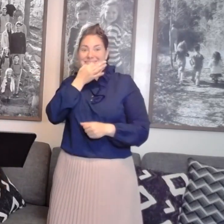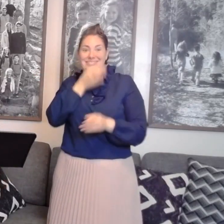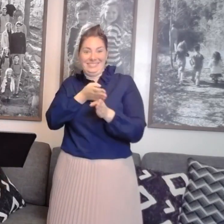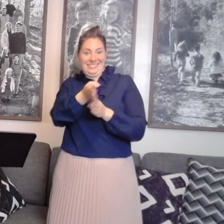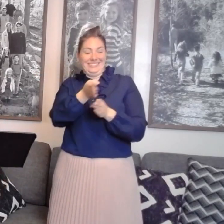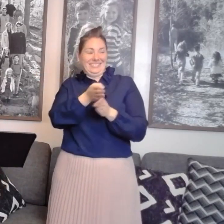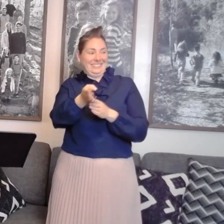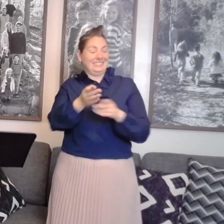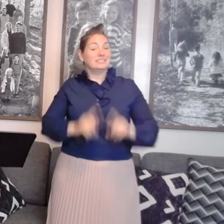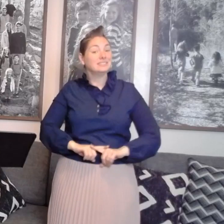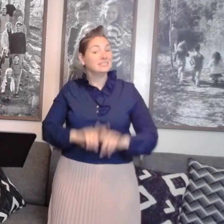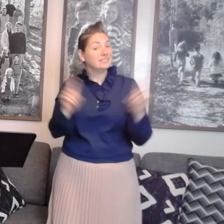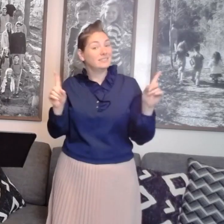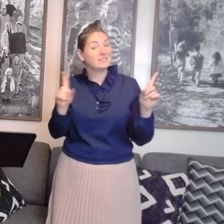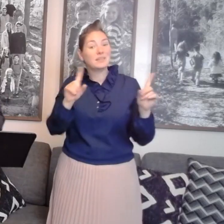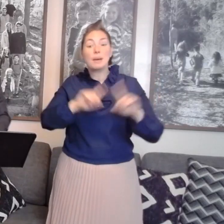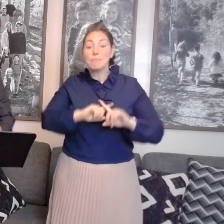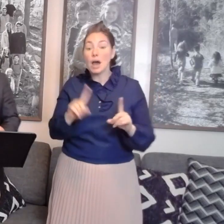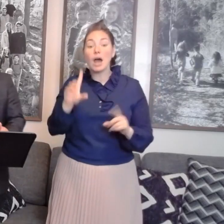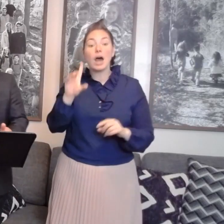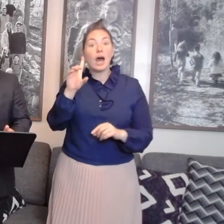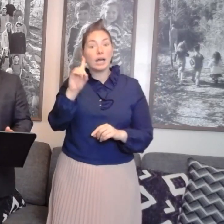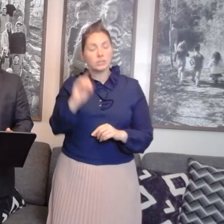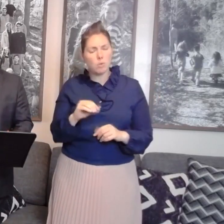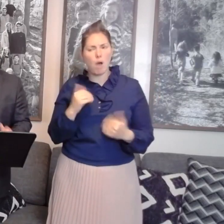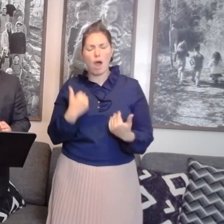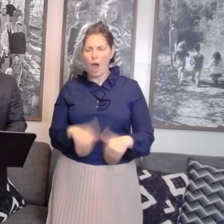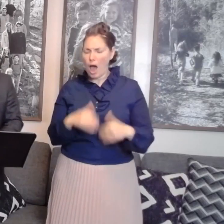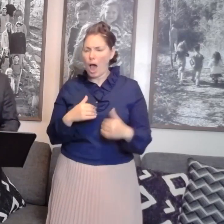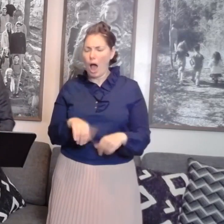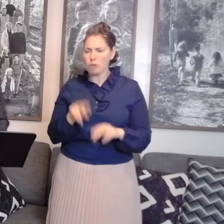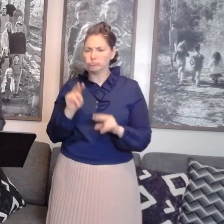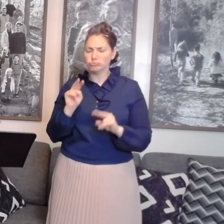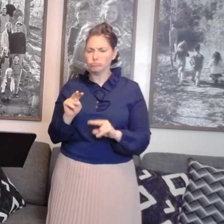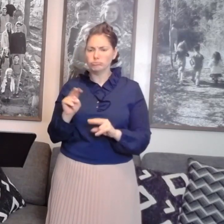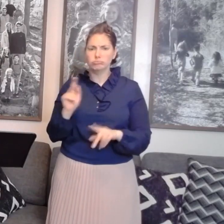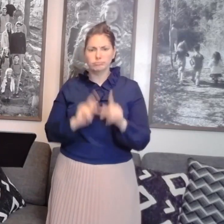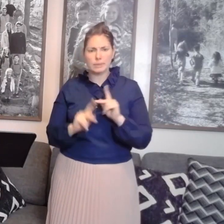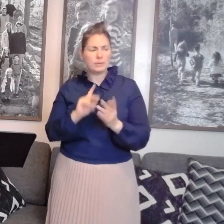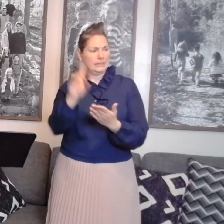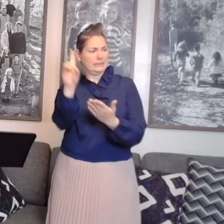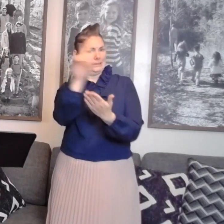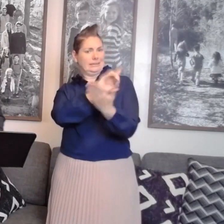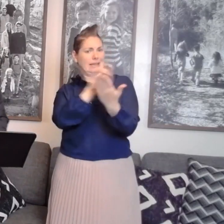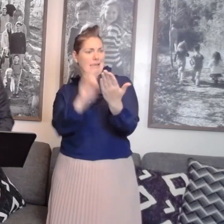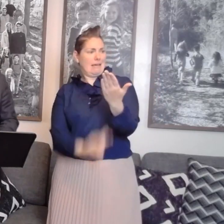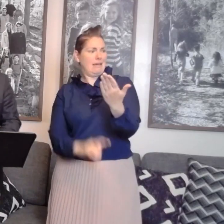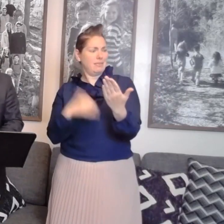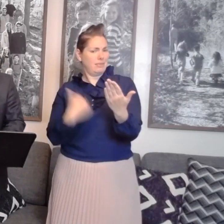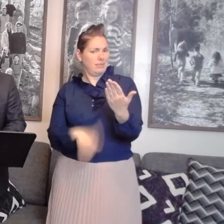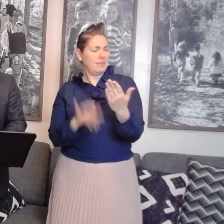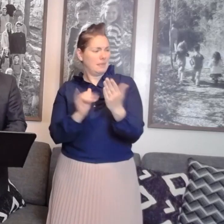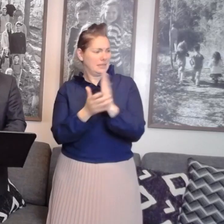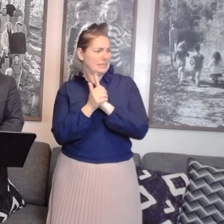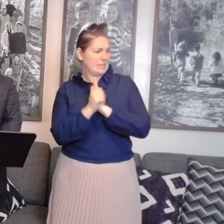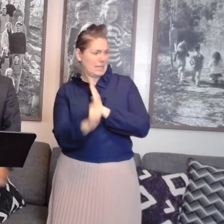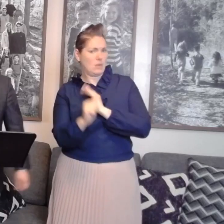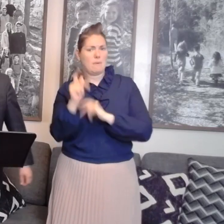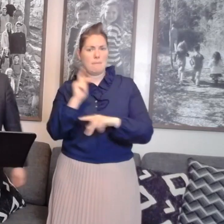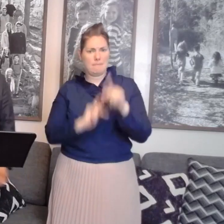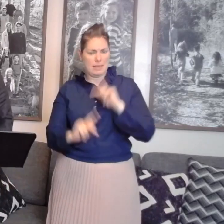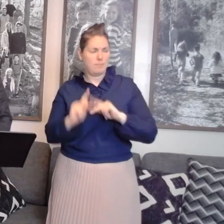Yes. However, I do admire the creativity of those who design, the skill of those who